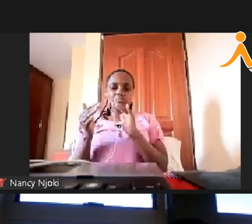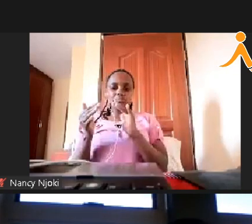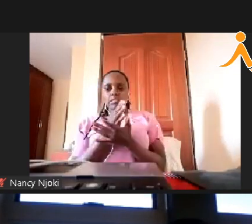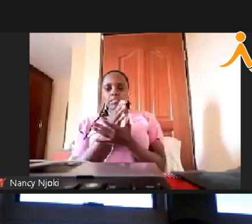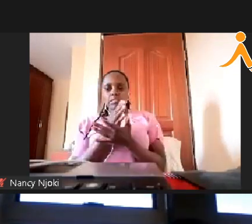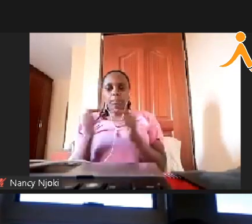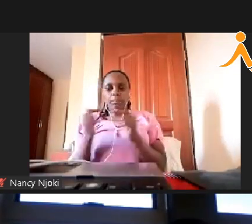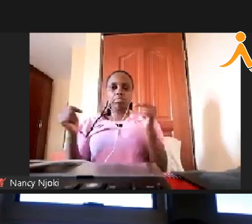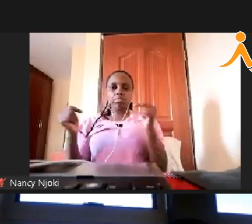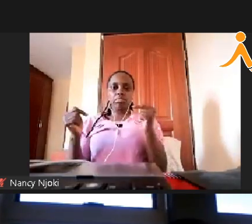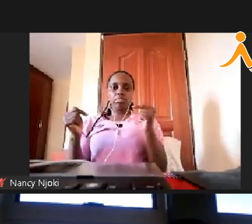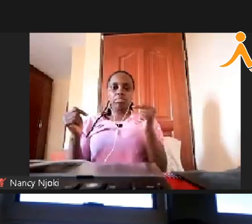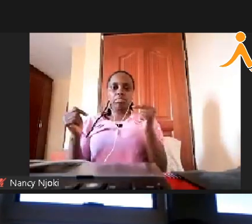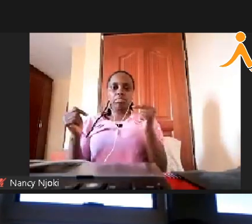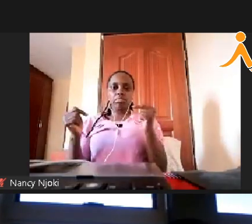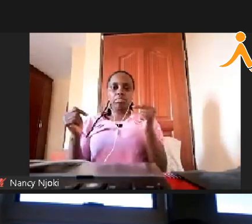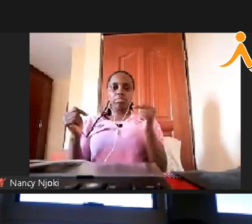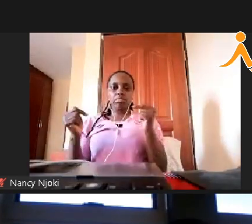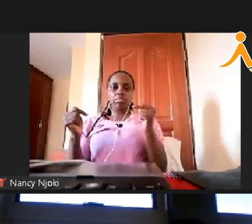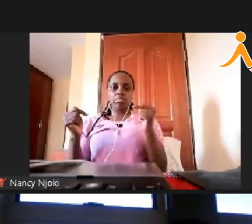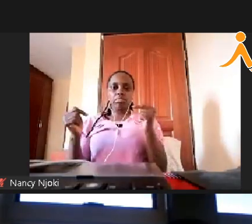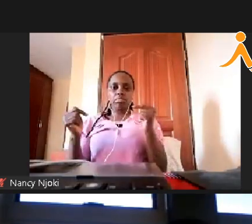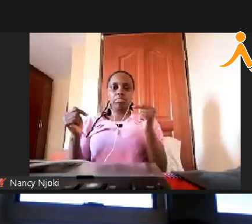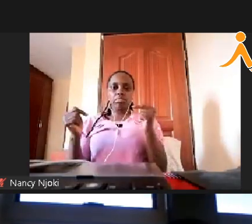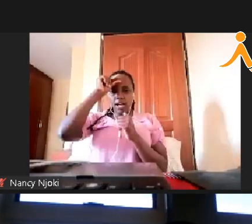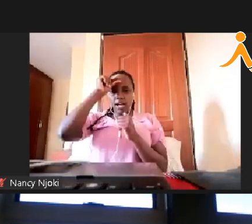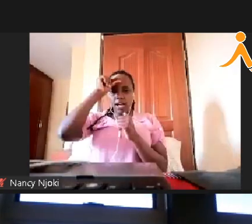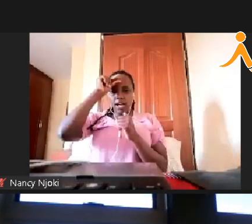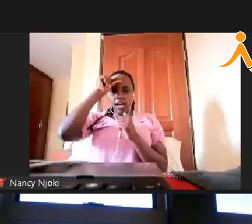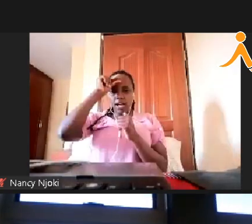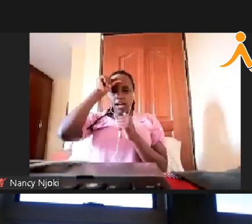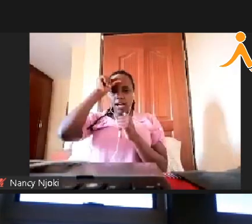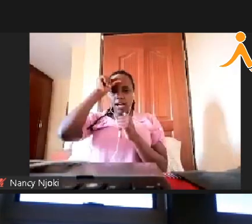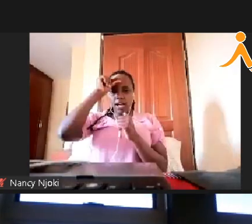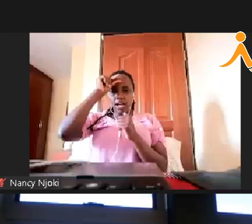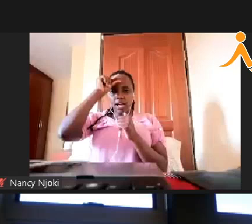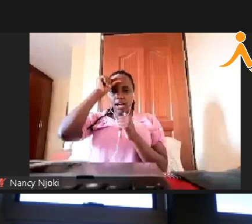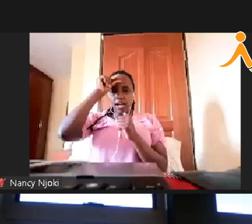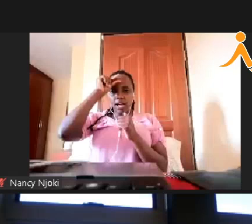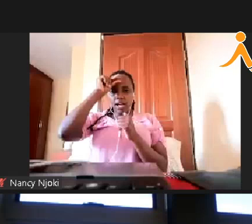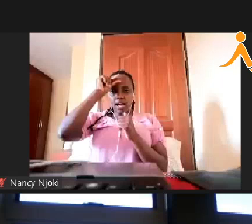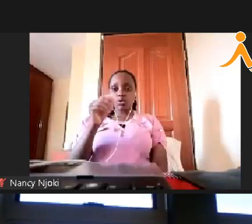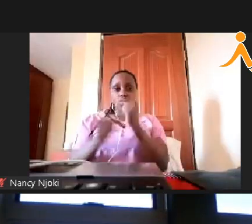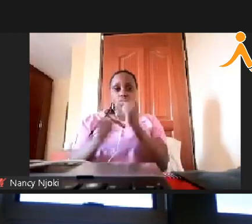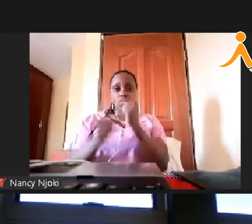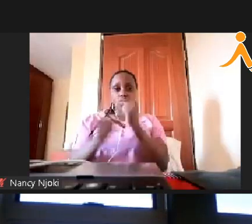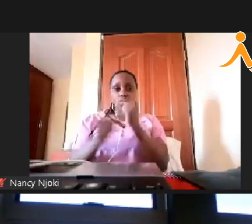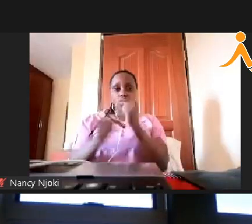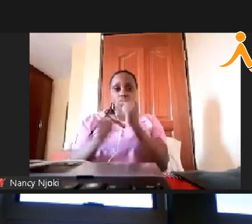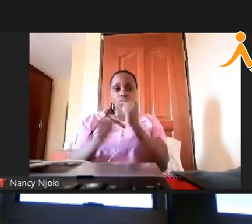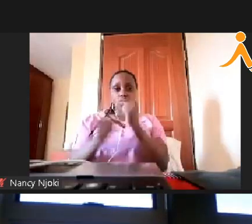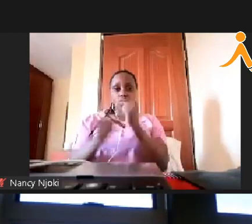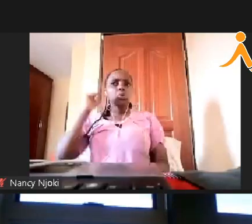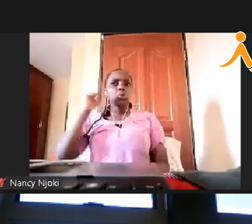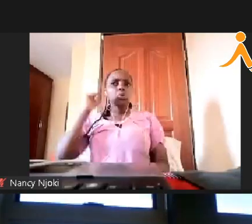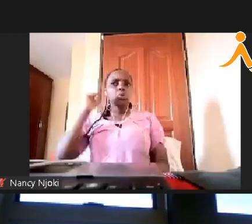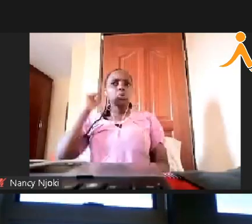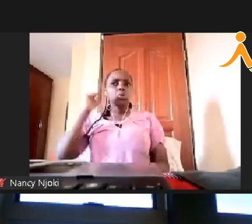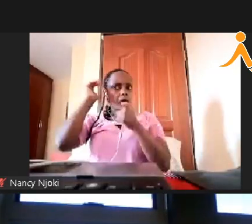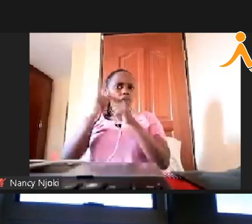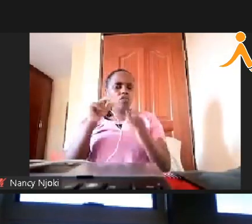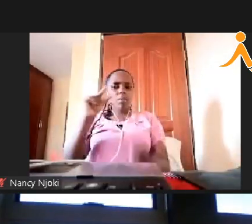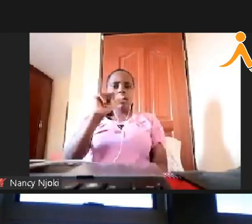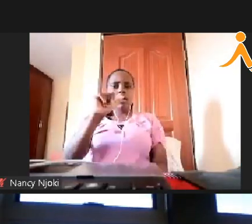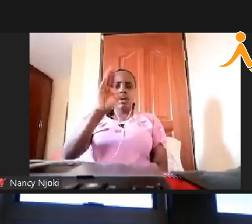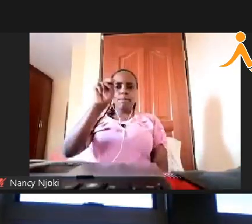of antagonism, either antagonism with the governments don't want to support the CSOs in the process. And we want to hear